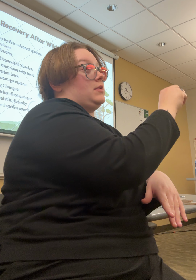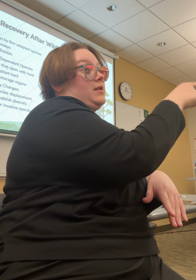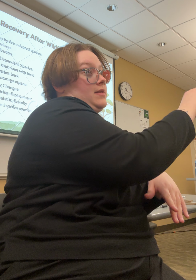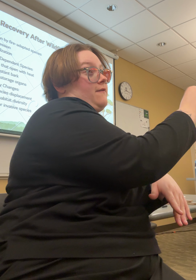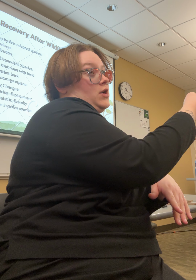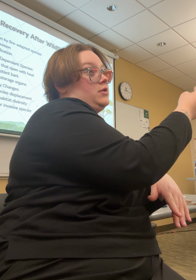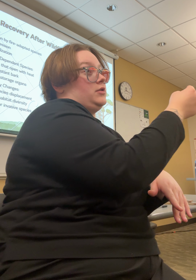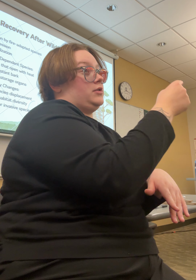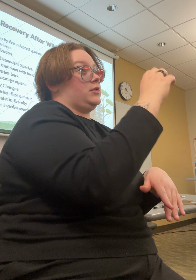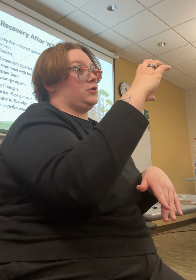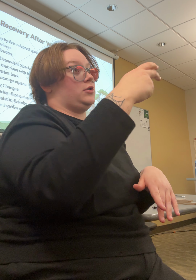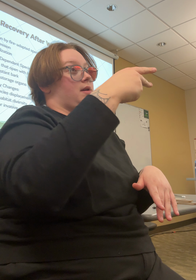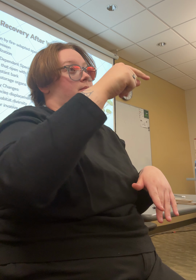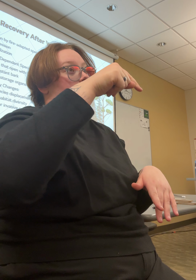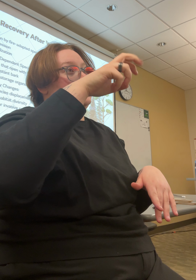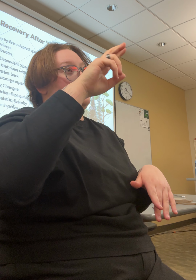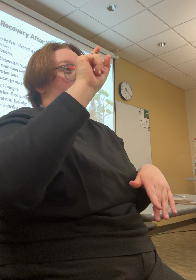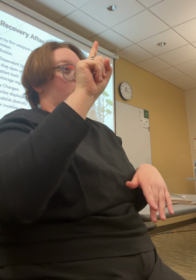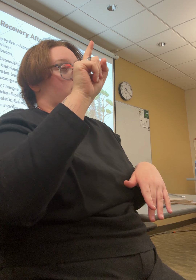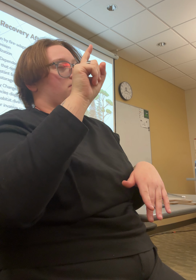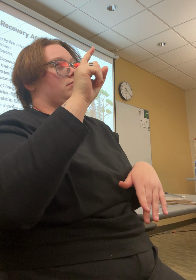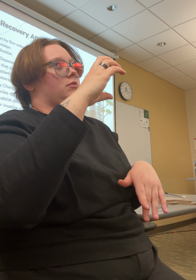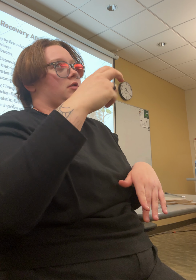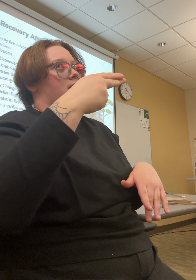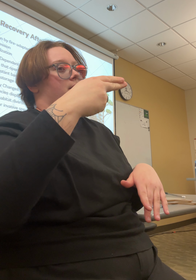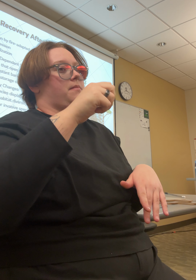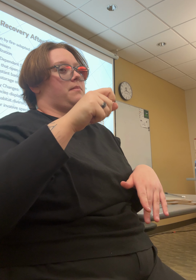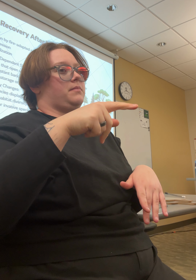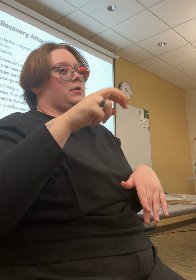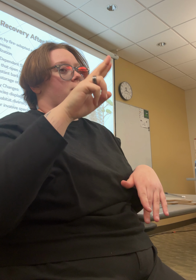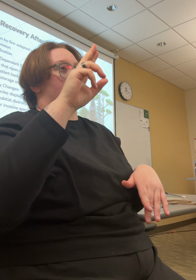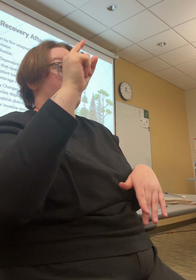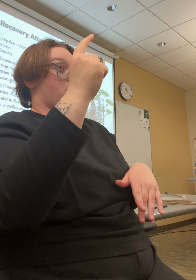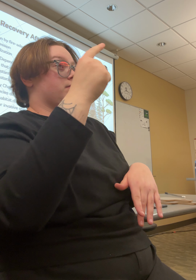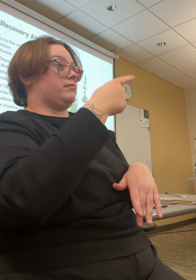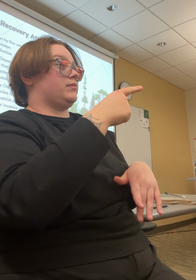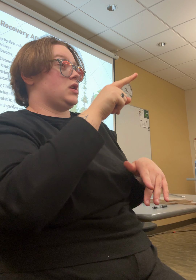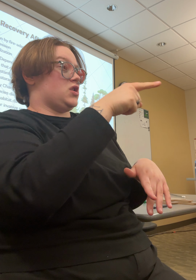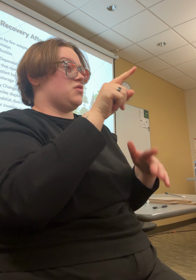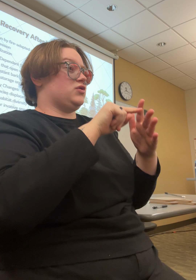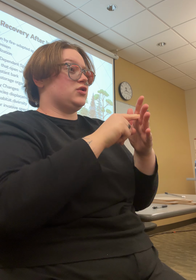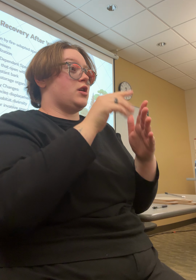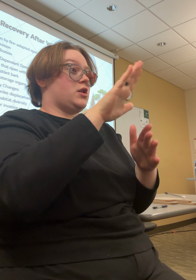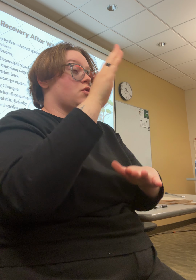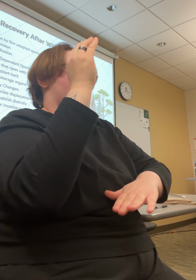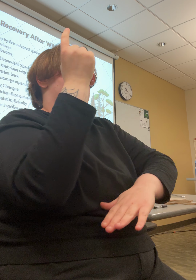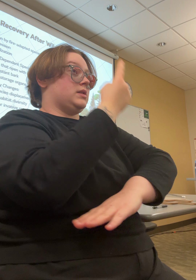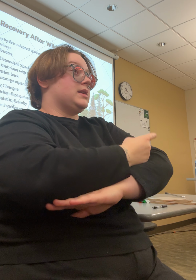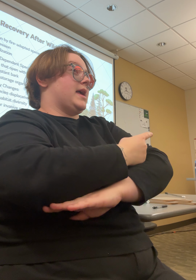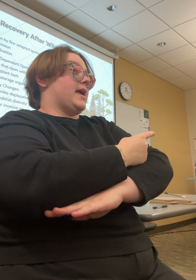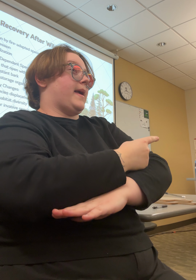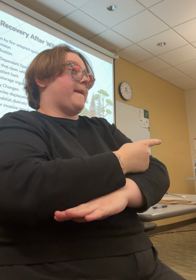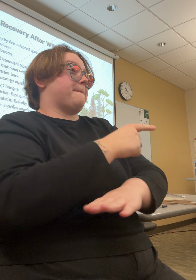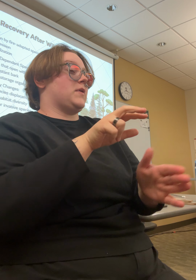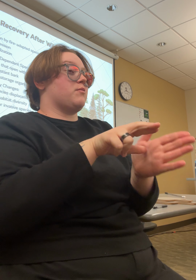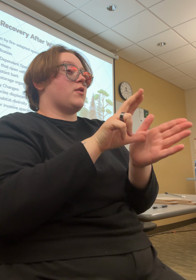1. So here. No, we're reading. Assessing You the gotta risk. decide as a group where you wanna go. You Okay, start so you your agree. day by Welcome reviewing to your the town's adventure. wildfire You are risk. a You have community two leader tasked